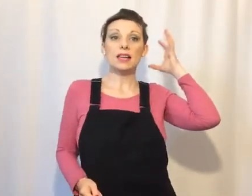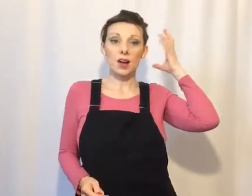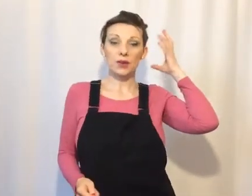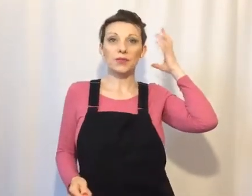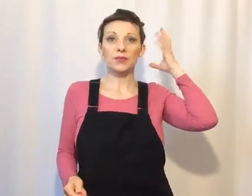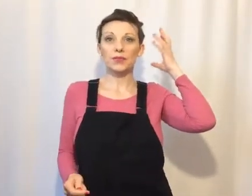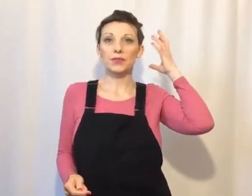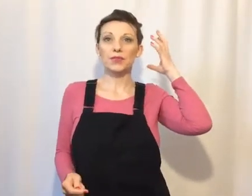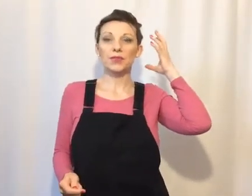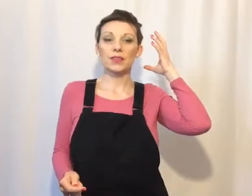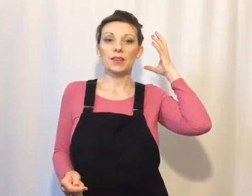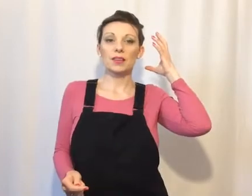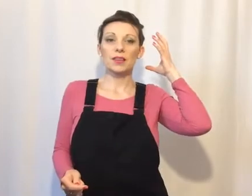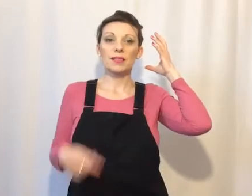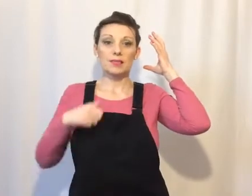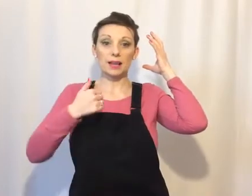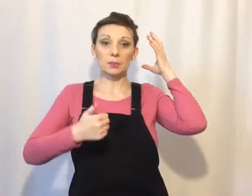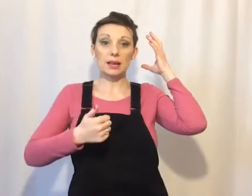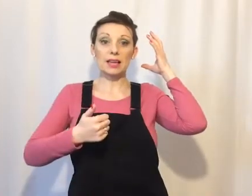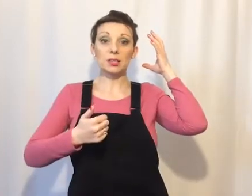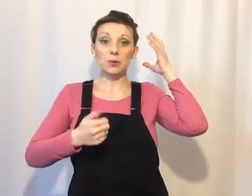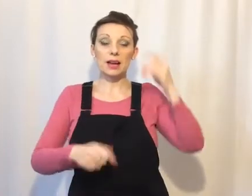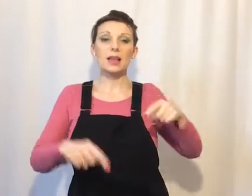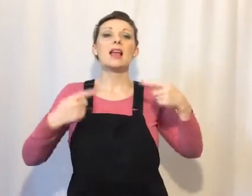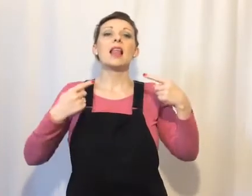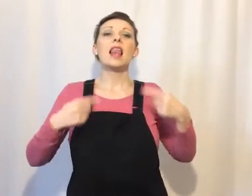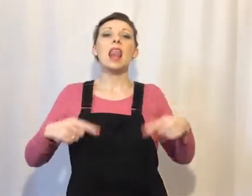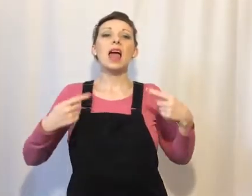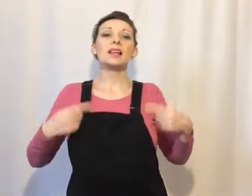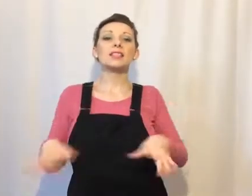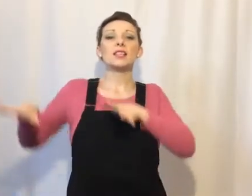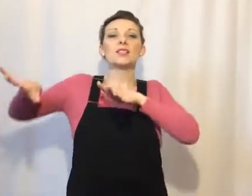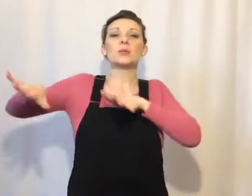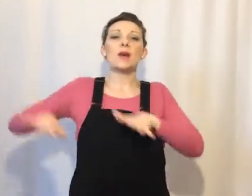radio. Next bit, let's sway. Let's sway